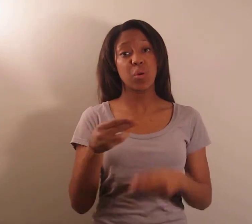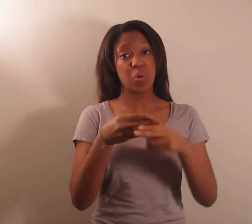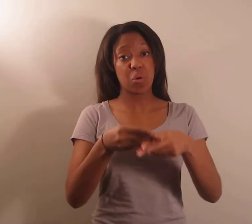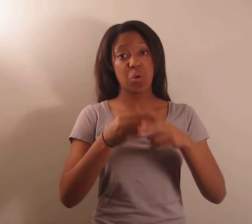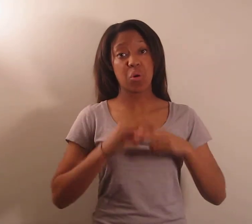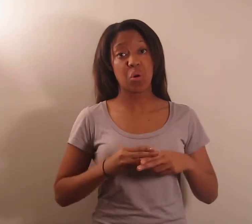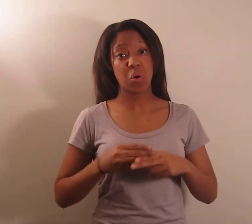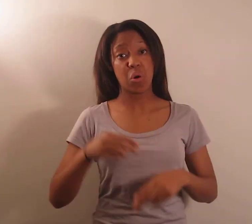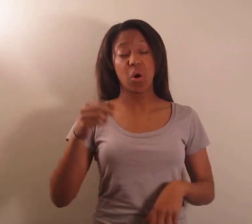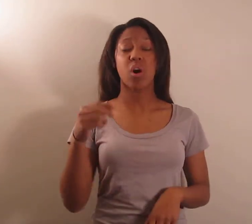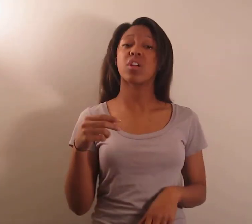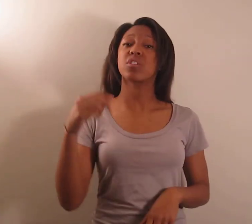under constant siege.